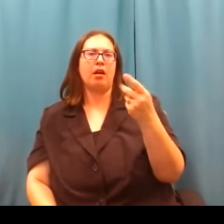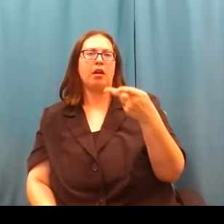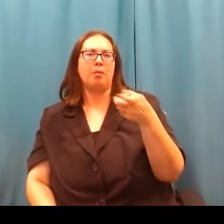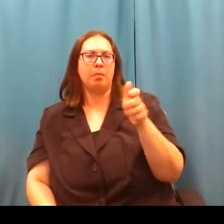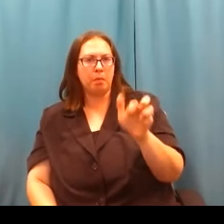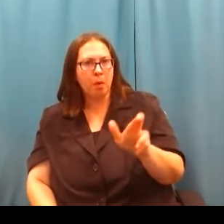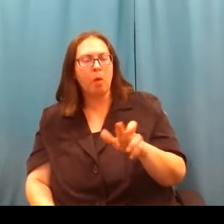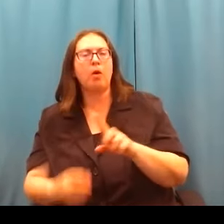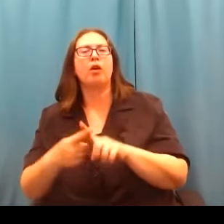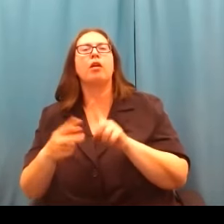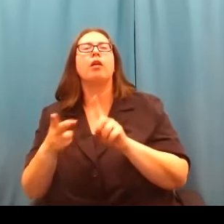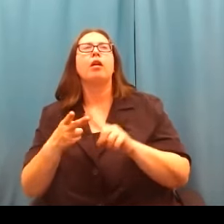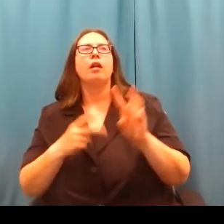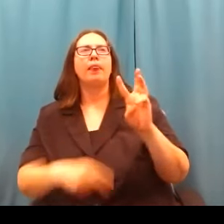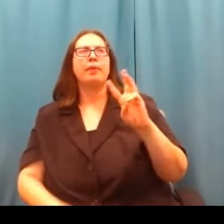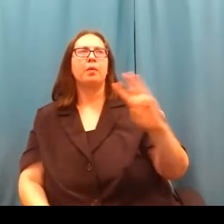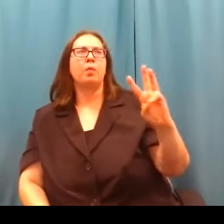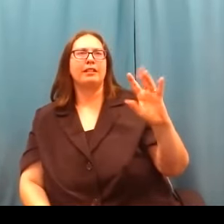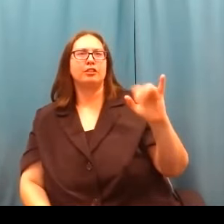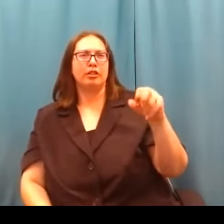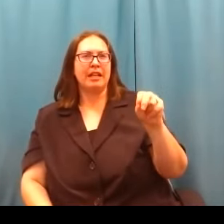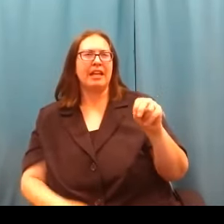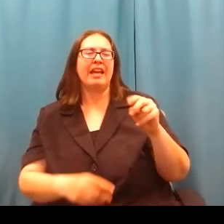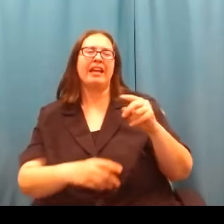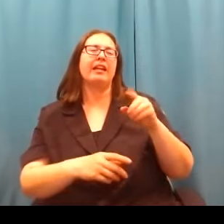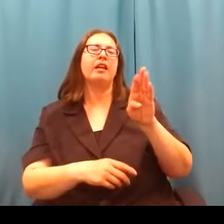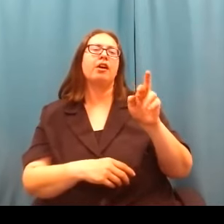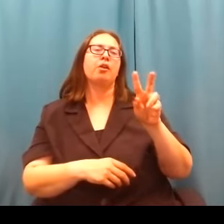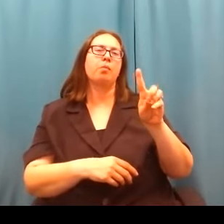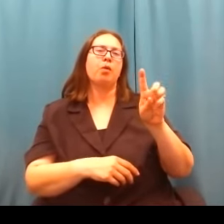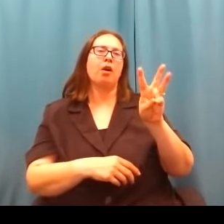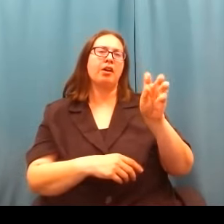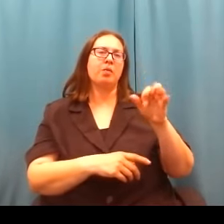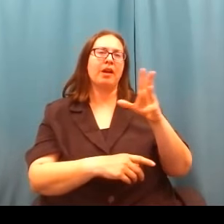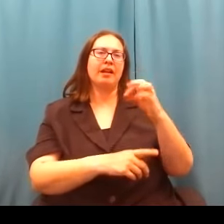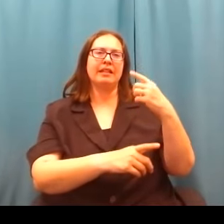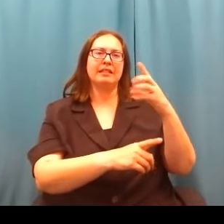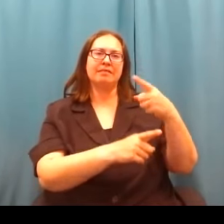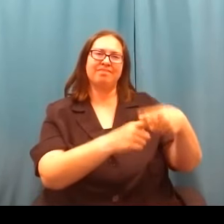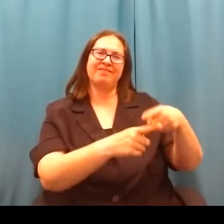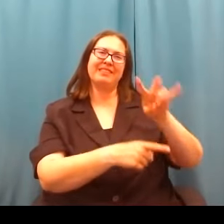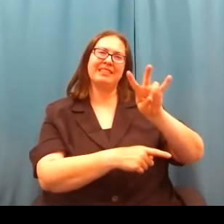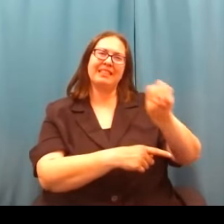which is at roughly Broadway and 70, the Mark Twain Hotel. What